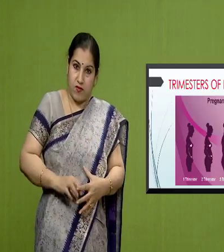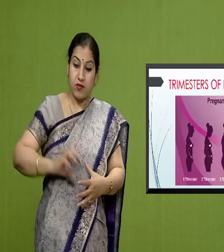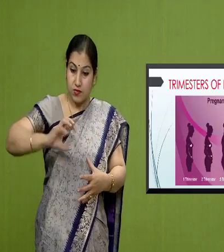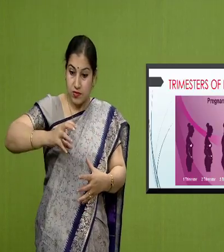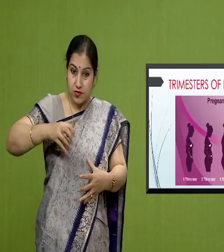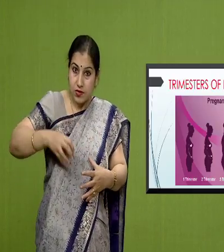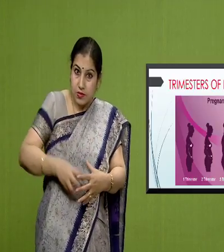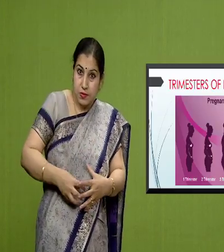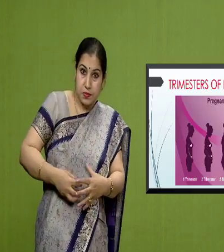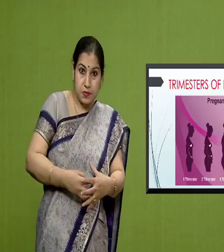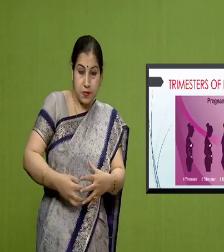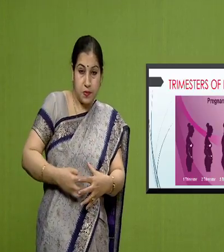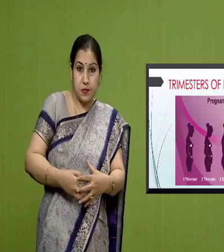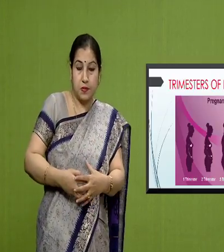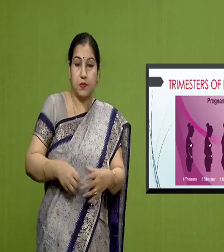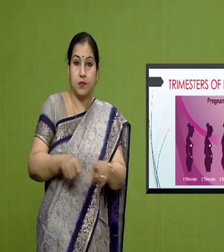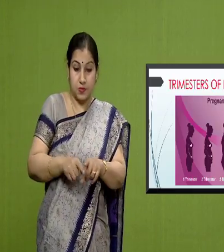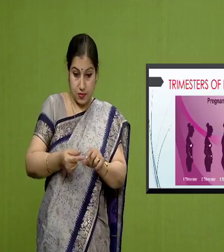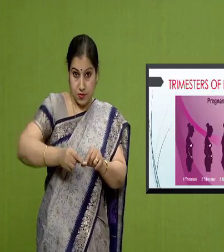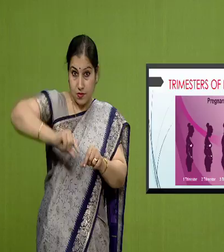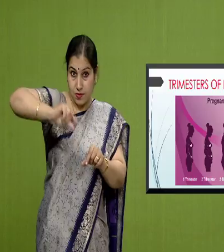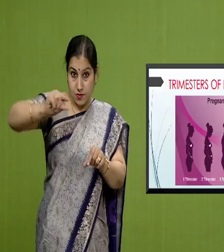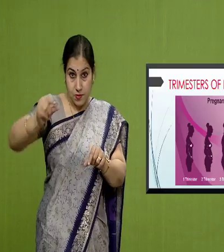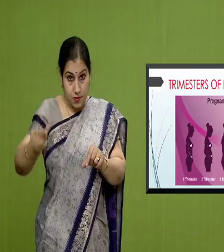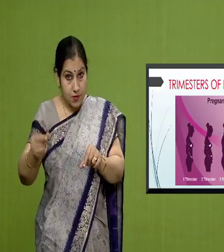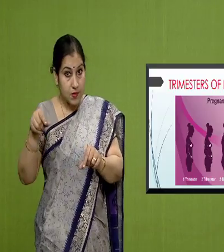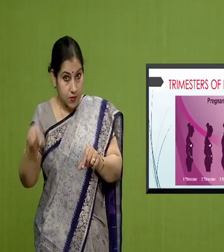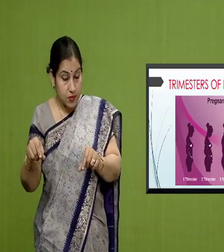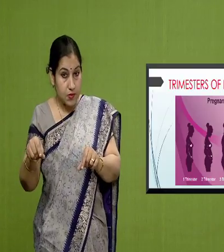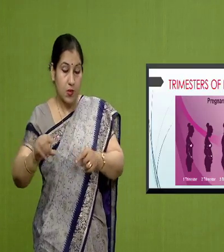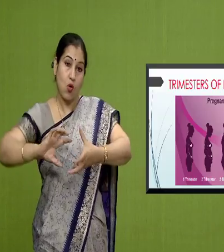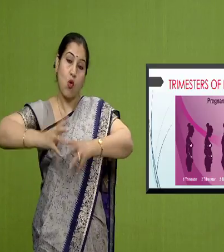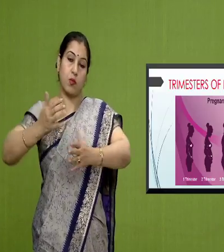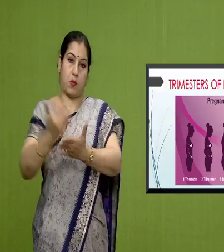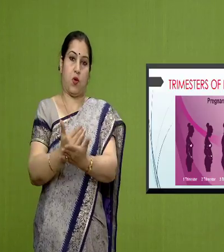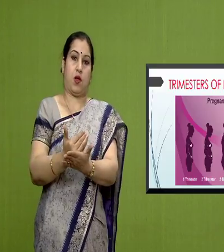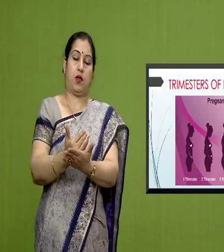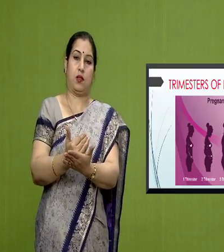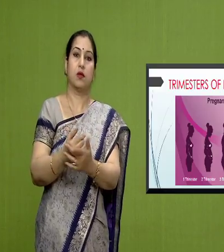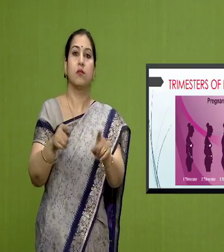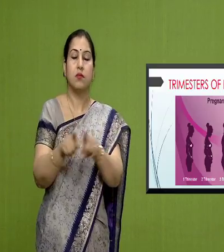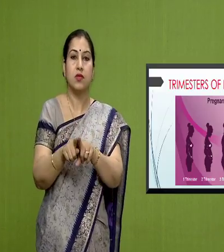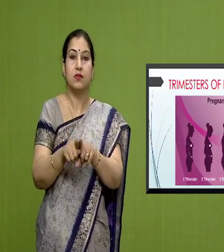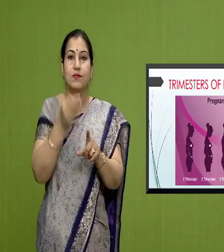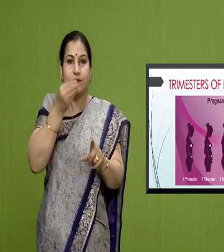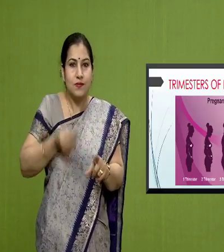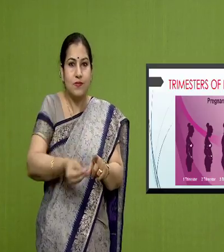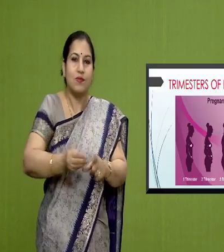placenta, and umbilical cord protect and feed the